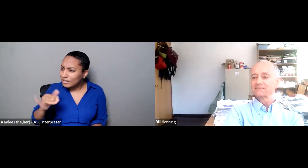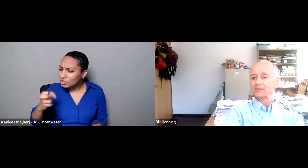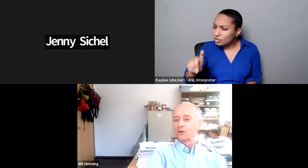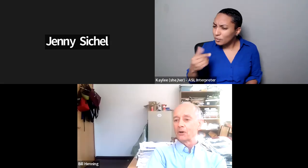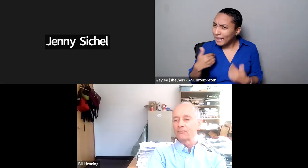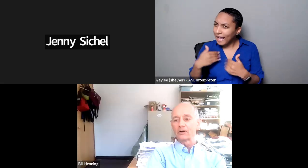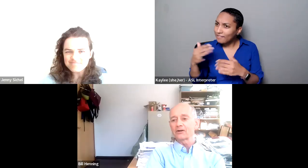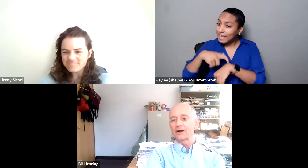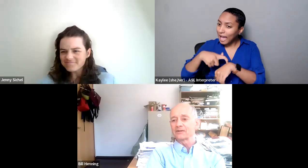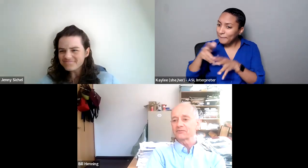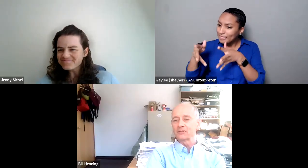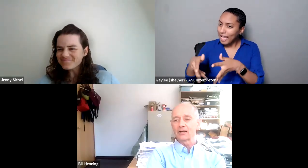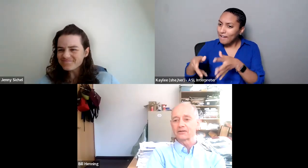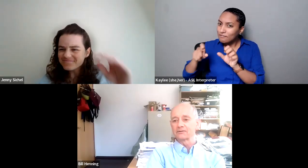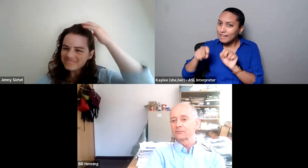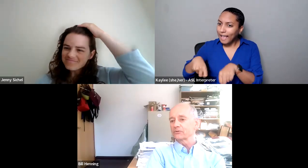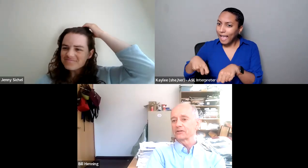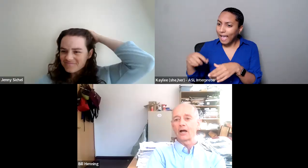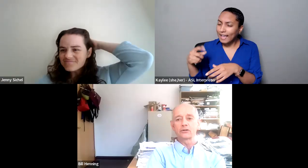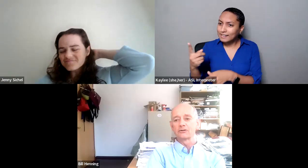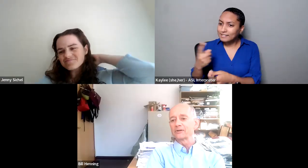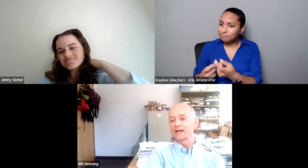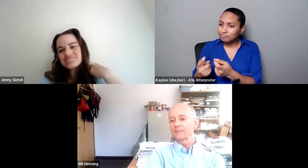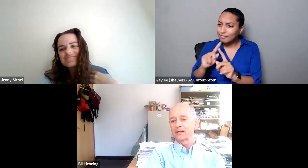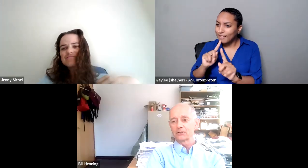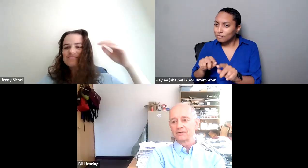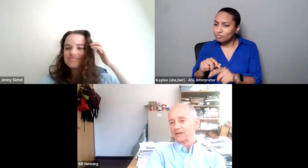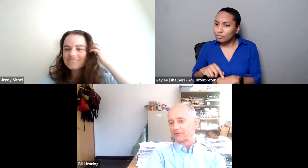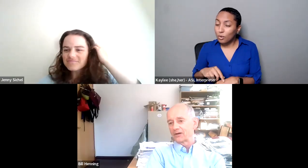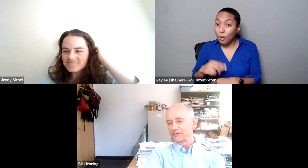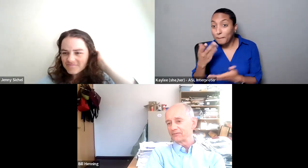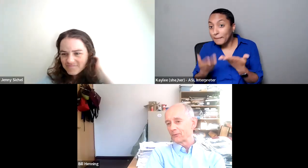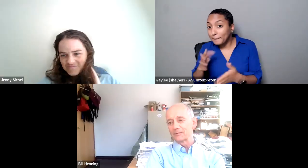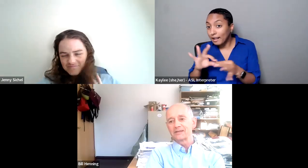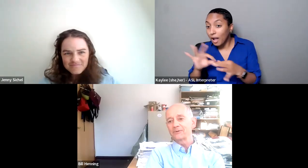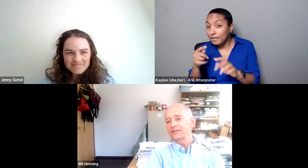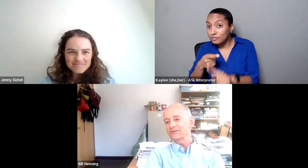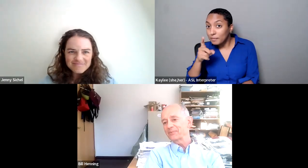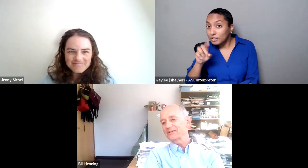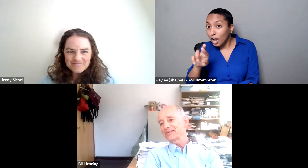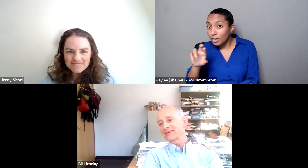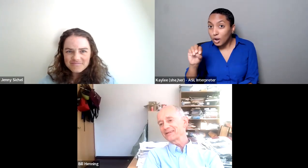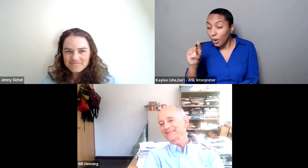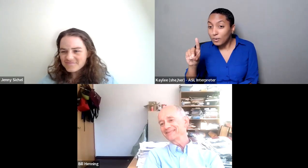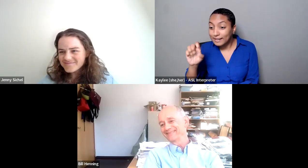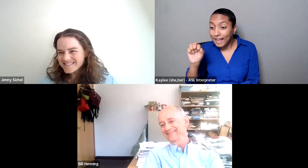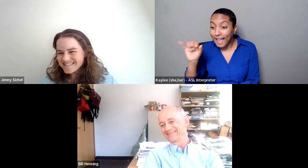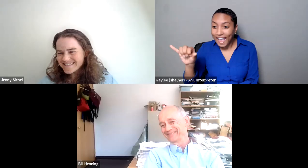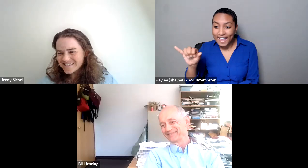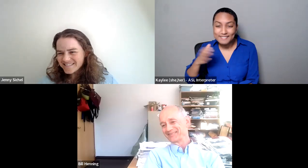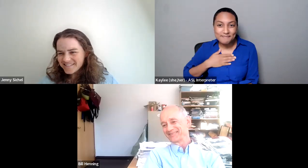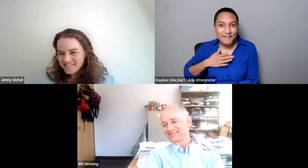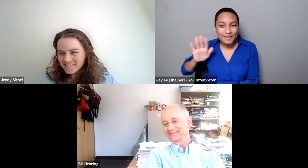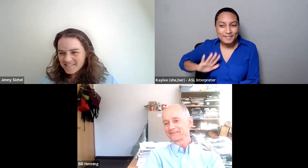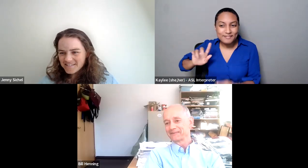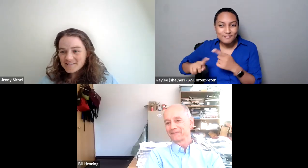whatever, or further comments from Dr. Grooms or Dr. O'Day, my good friend formerly when she was at BCIL. And